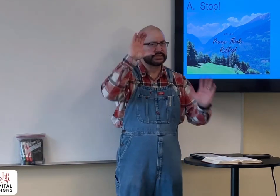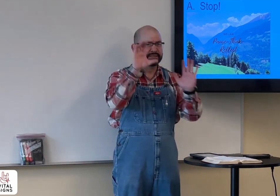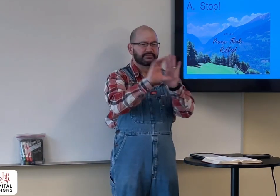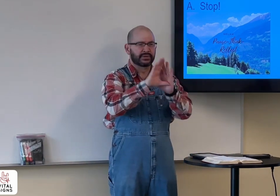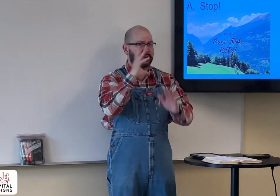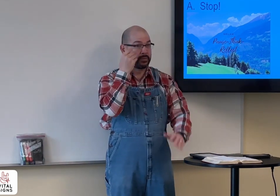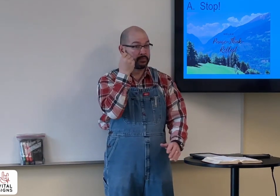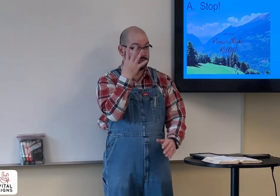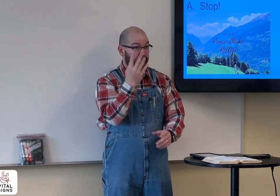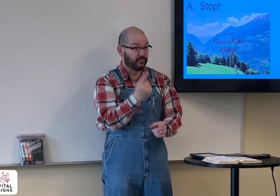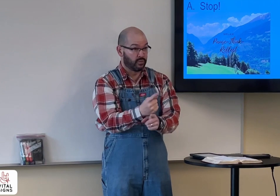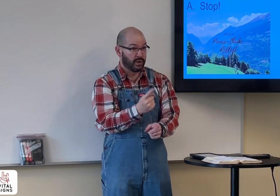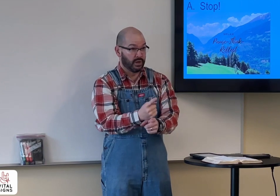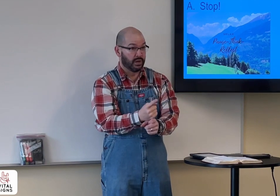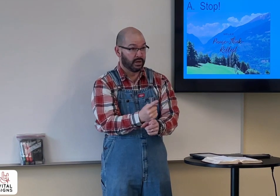That concept, it's beautiful, right?